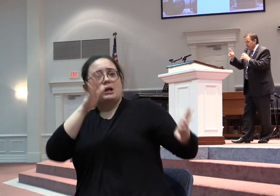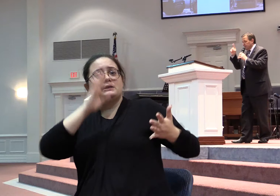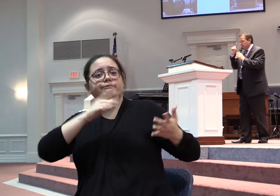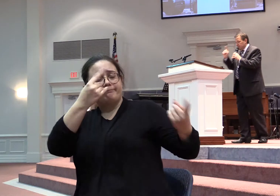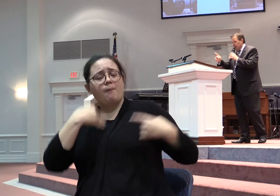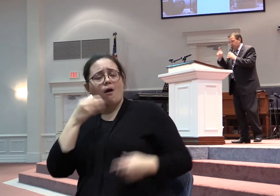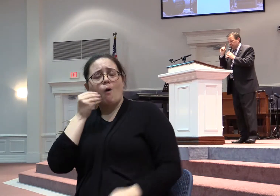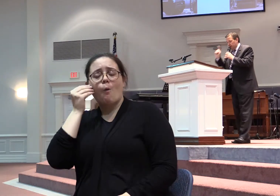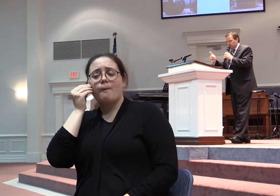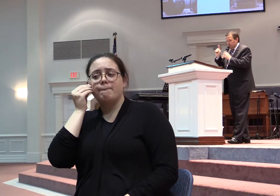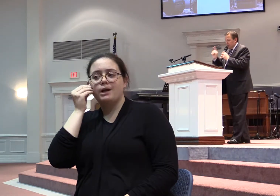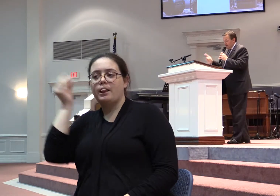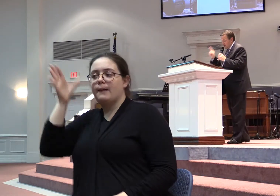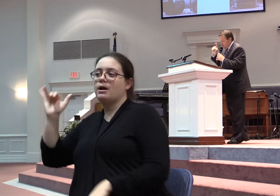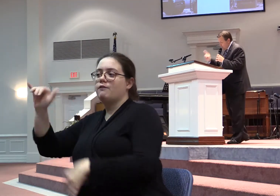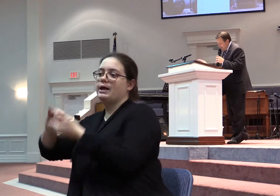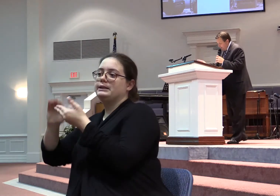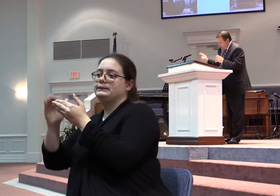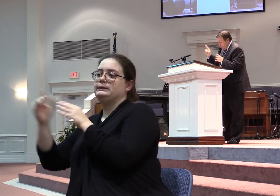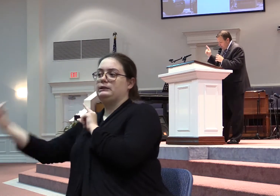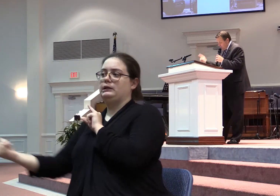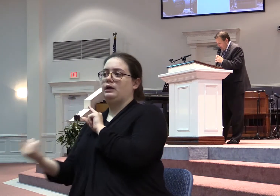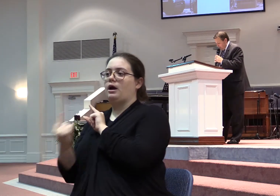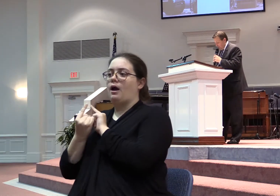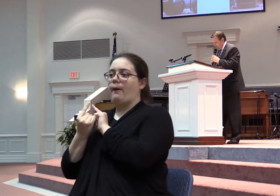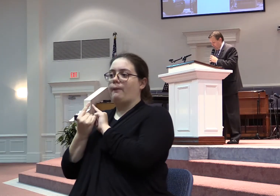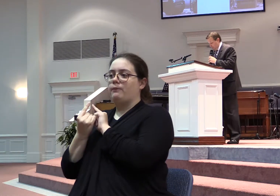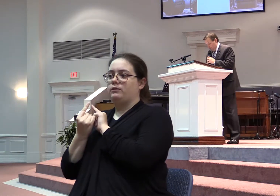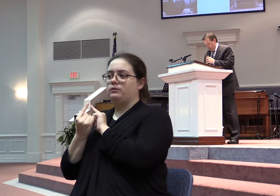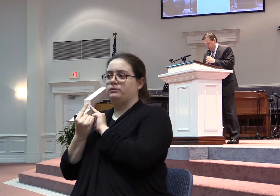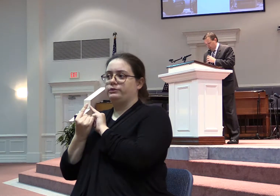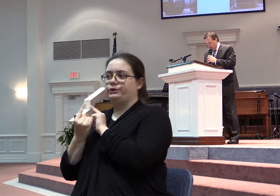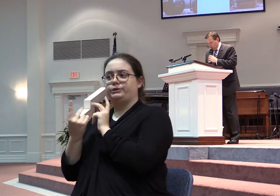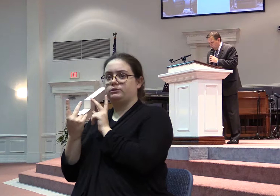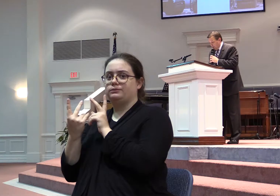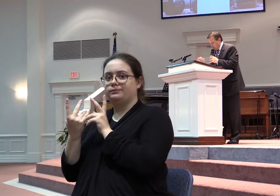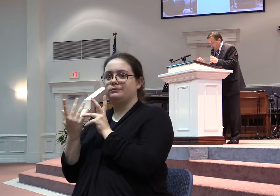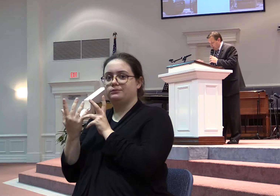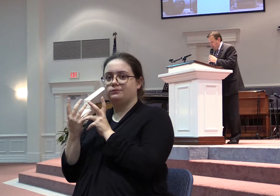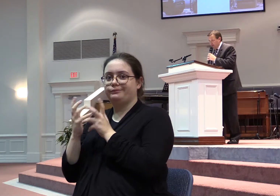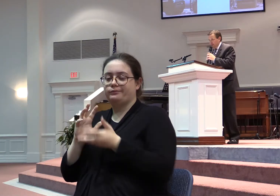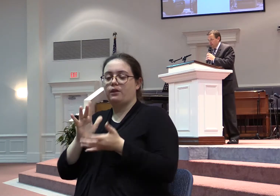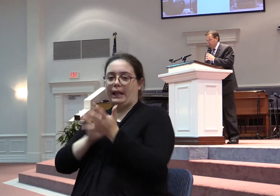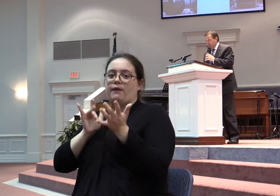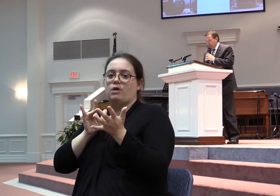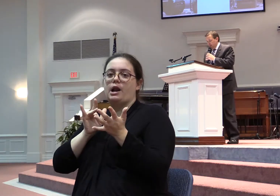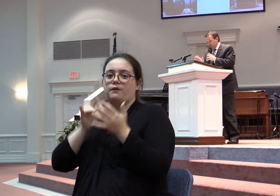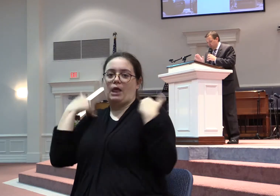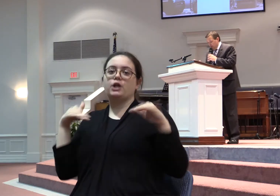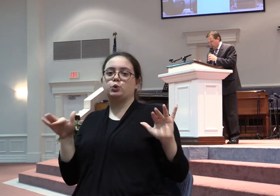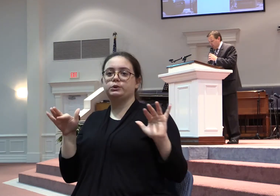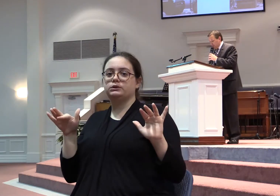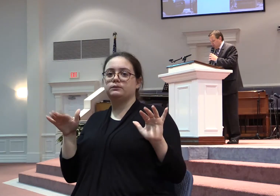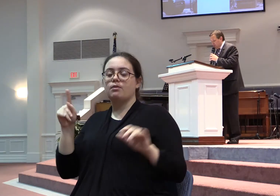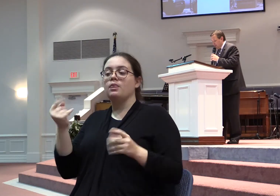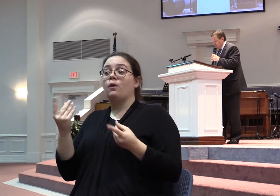The men of Sodom come to his house to rape the two angels. And I want you to notice what Lot did. The